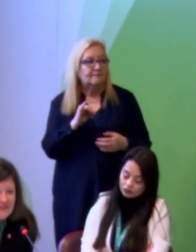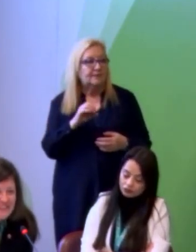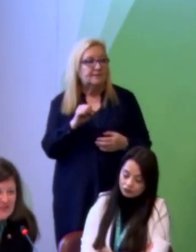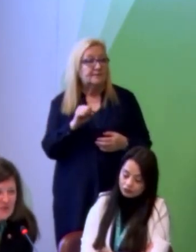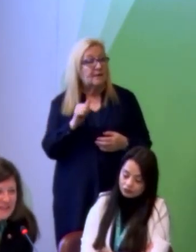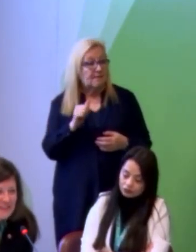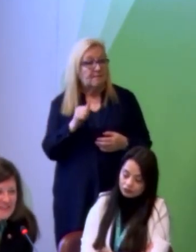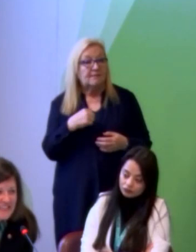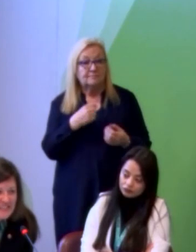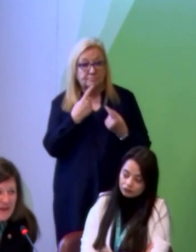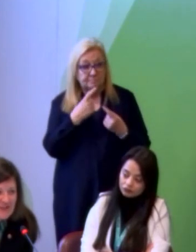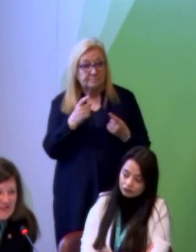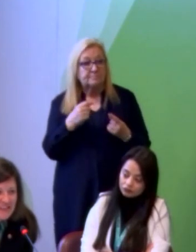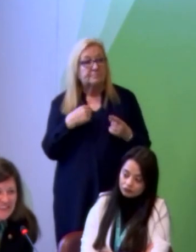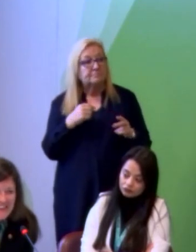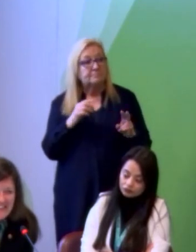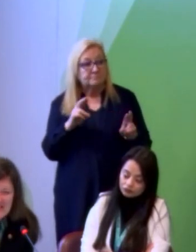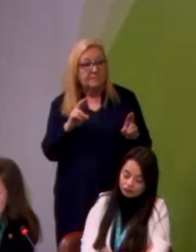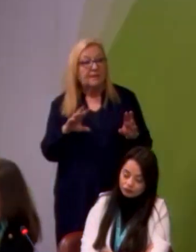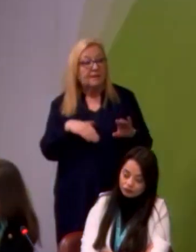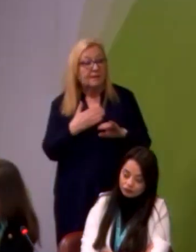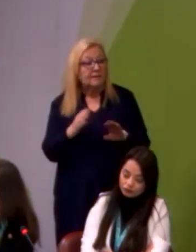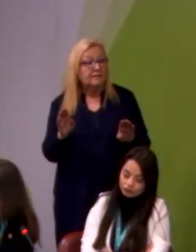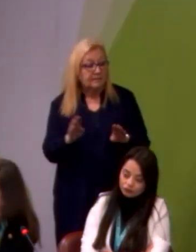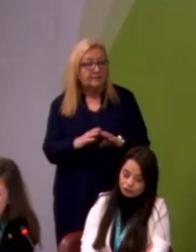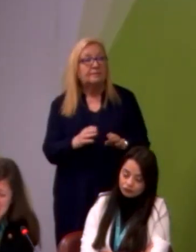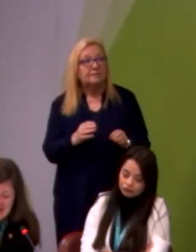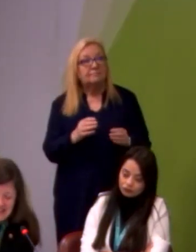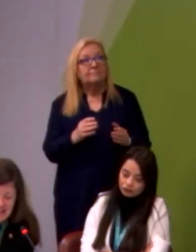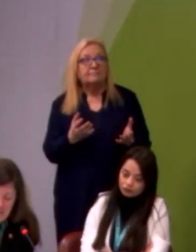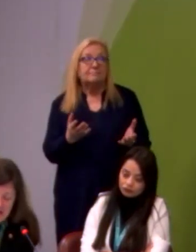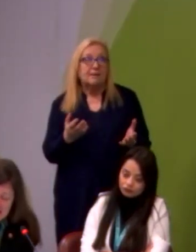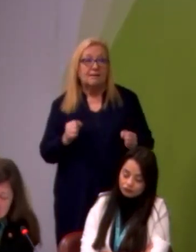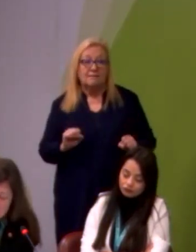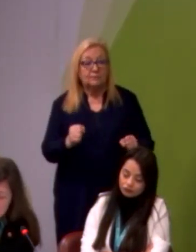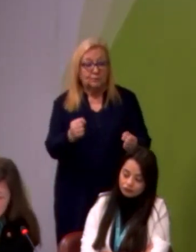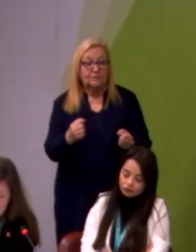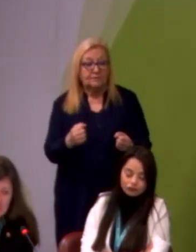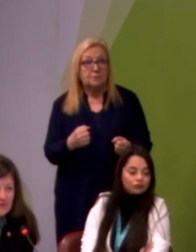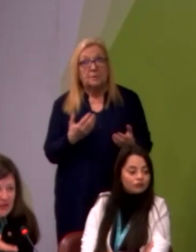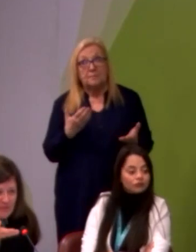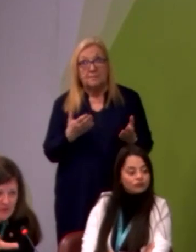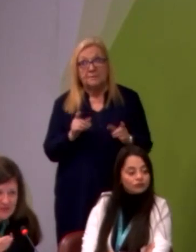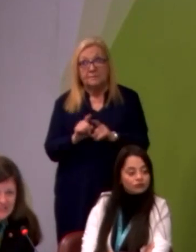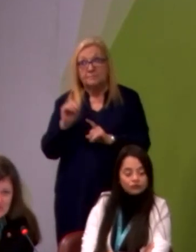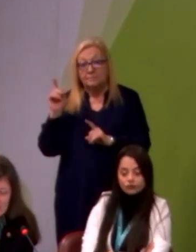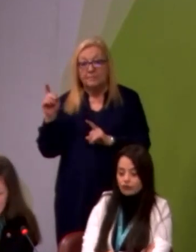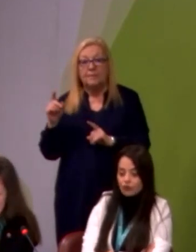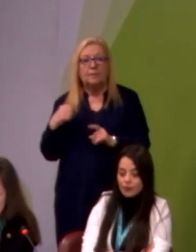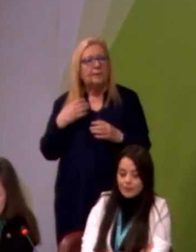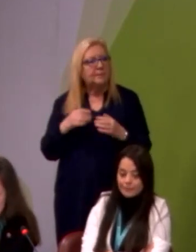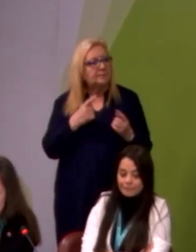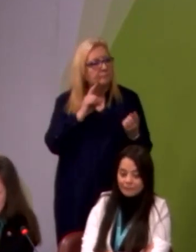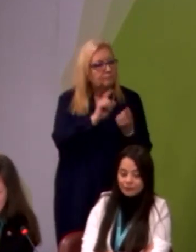that at the end of the session you want to leave and take some action. And that's just one way to do it. I think it's also, we were talking before the session with